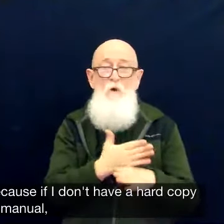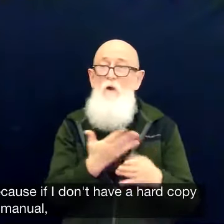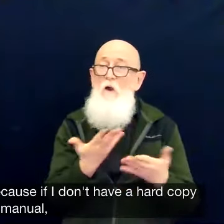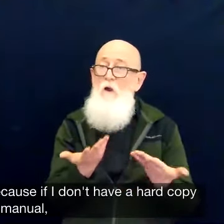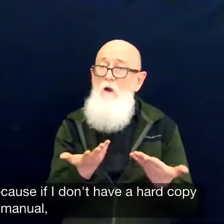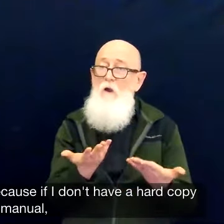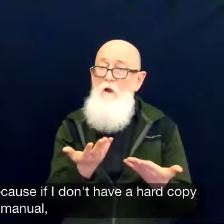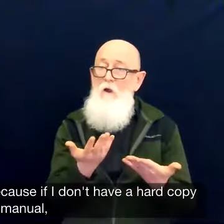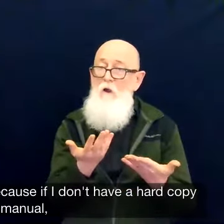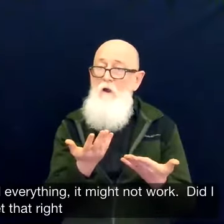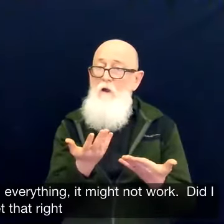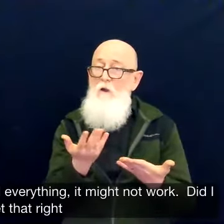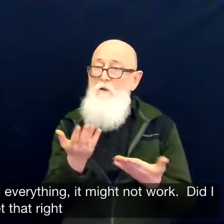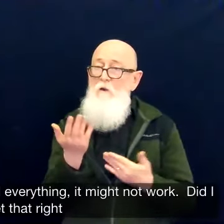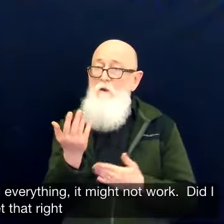if I got that right. Sorry.